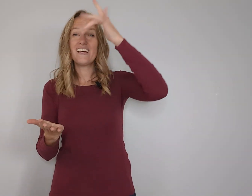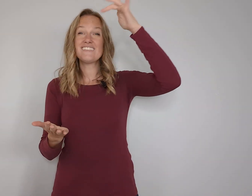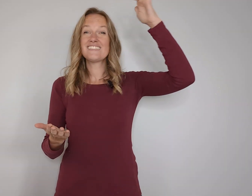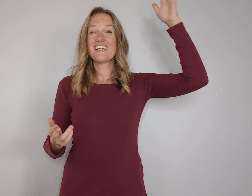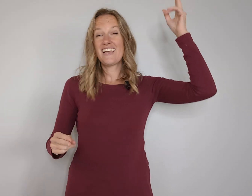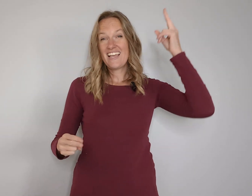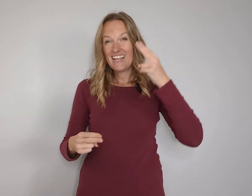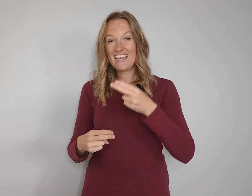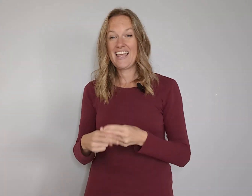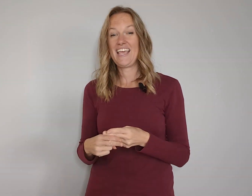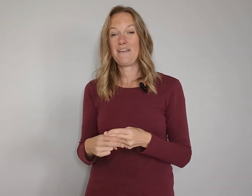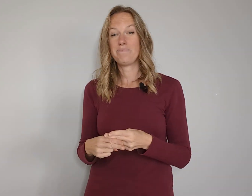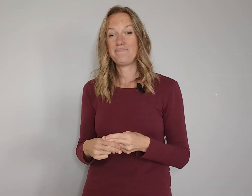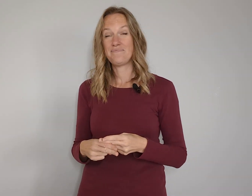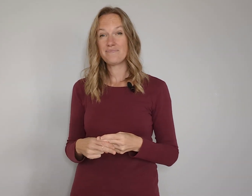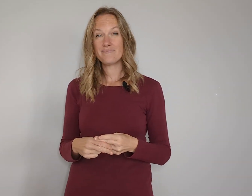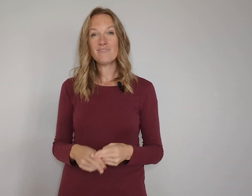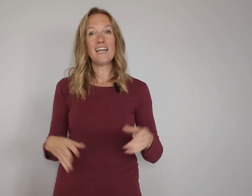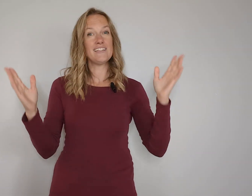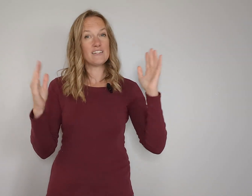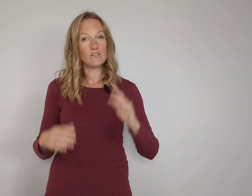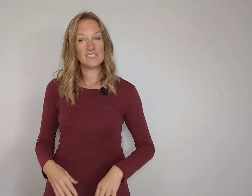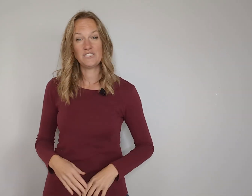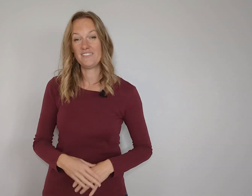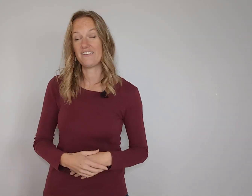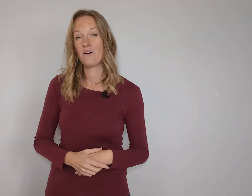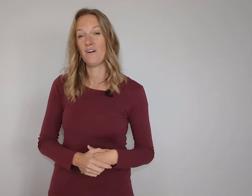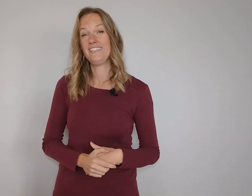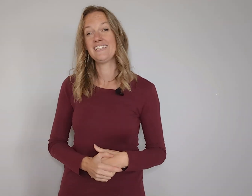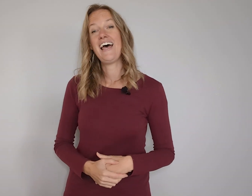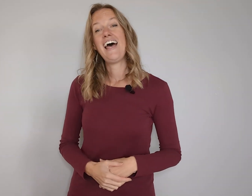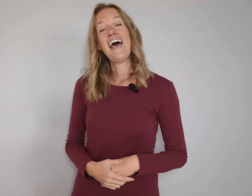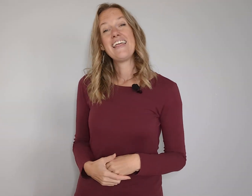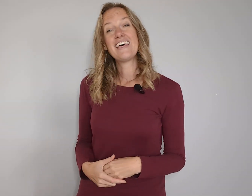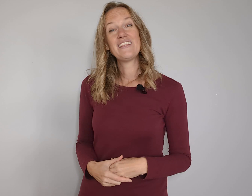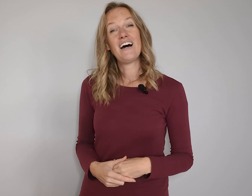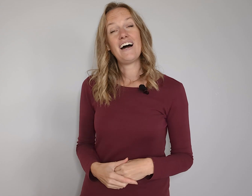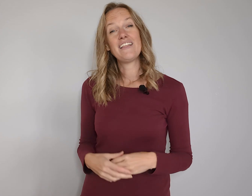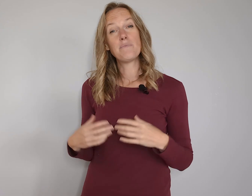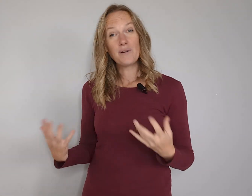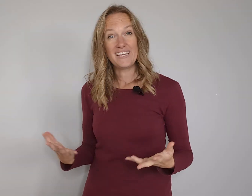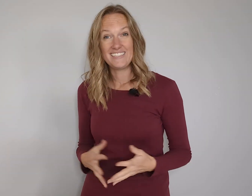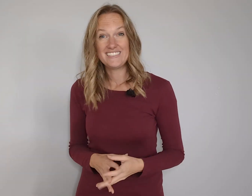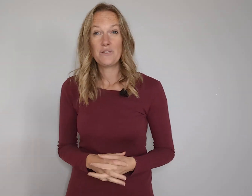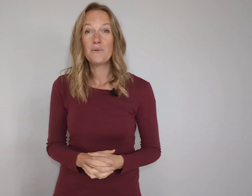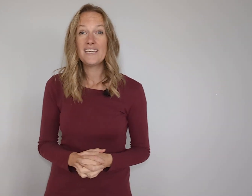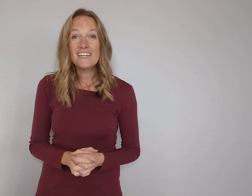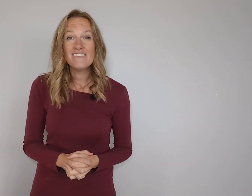glorious name. Okay, then it goes into another chorus. And then the bridge, you give